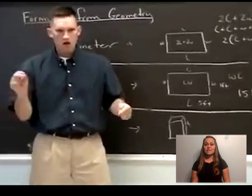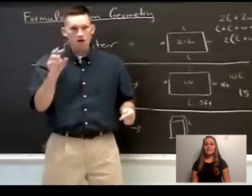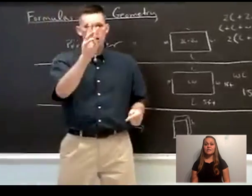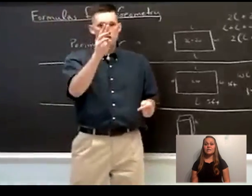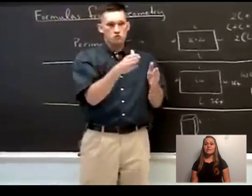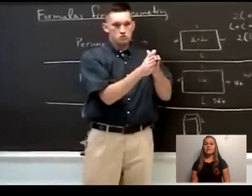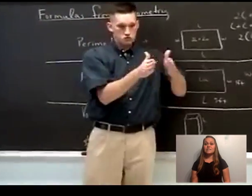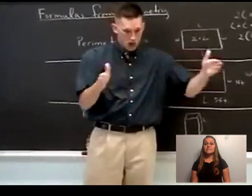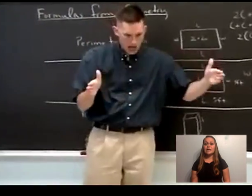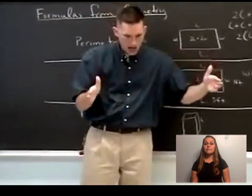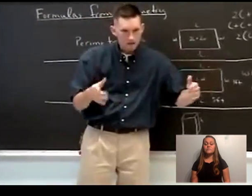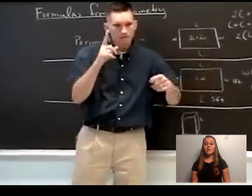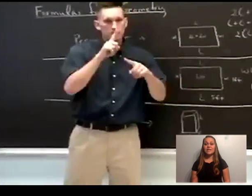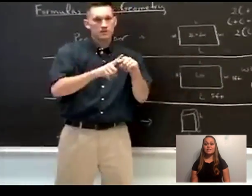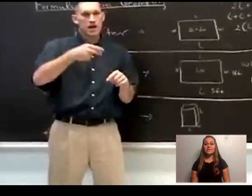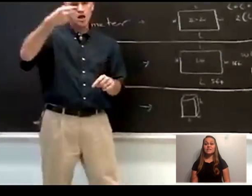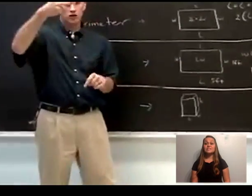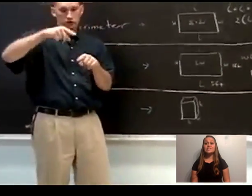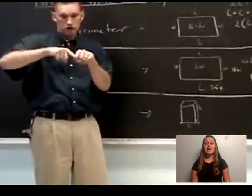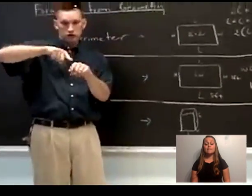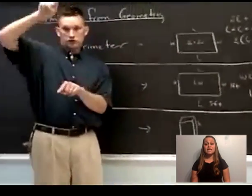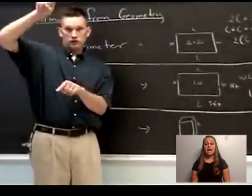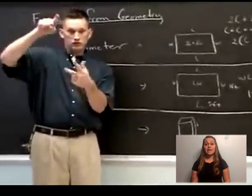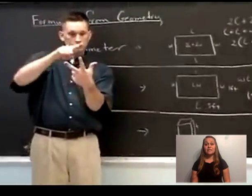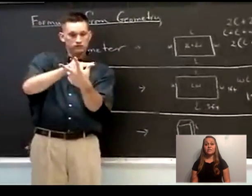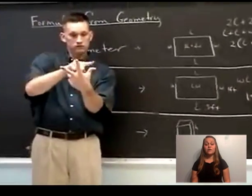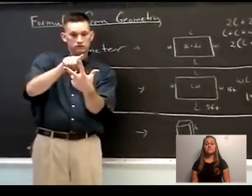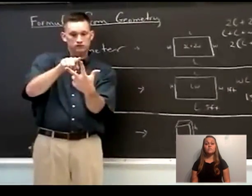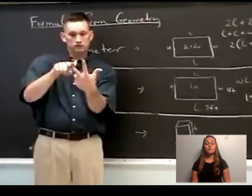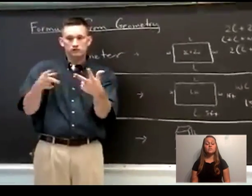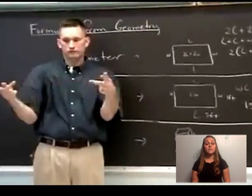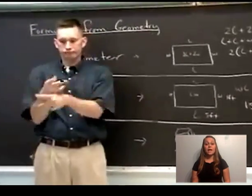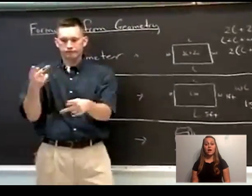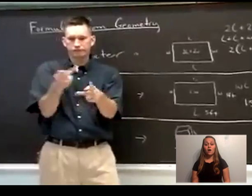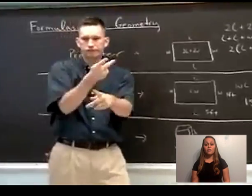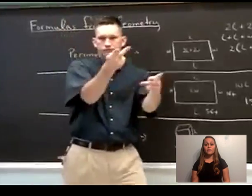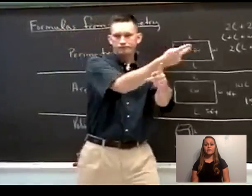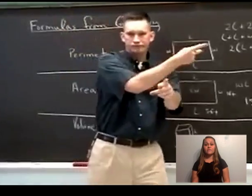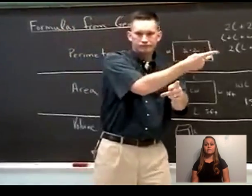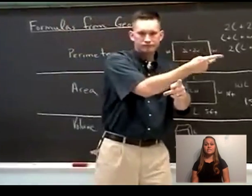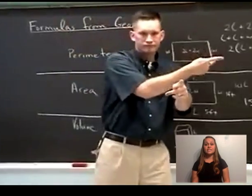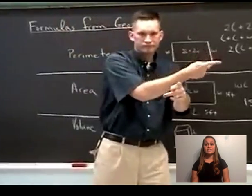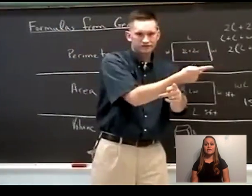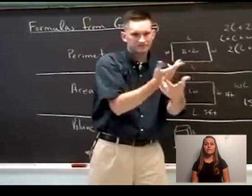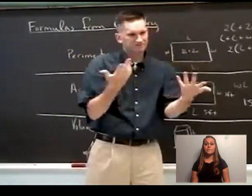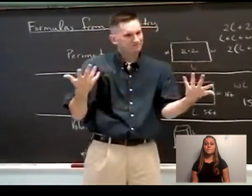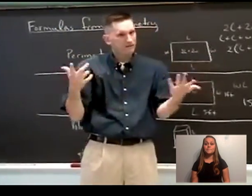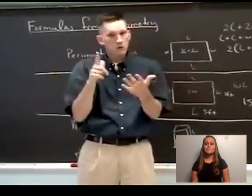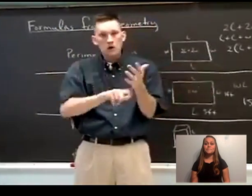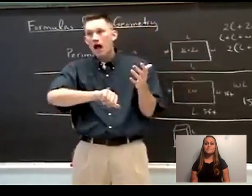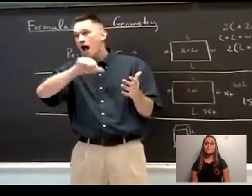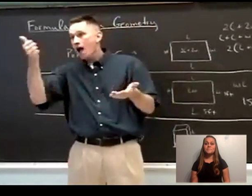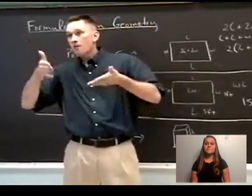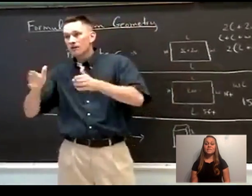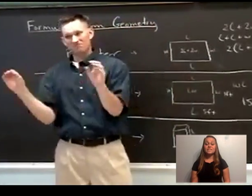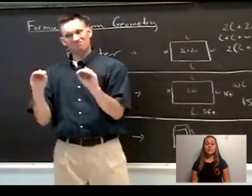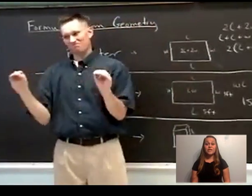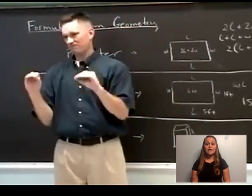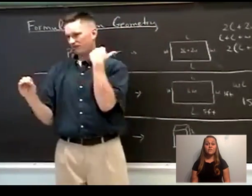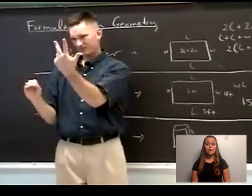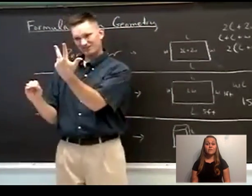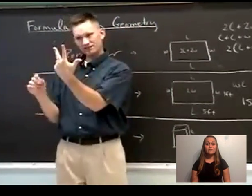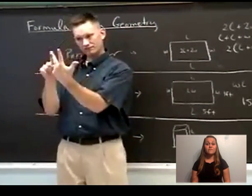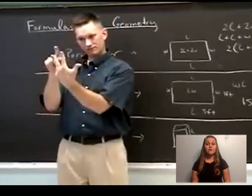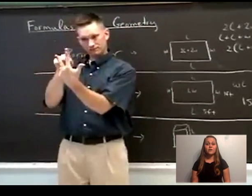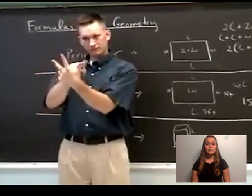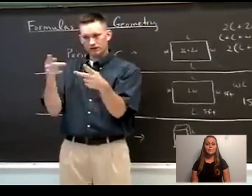length times width times height. You have to multiply all three of those things together. Is there any